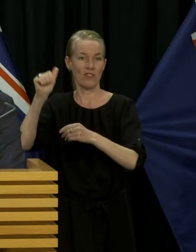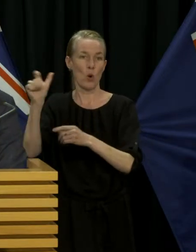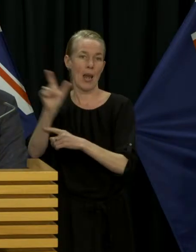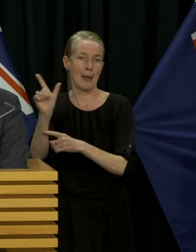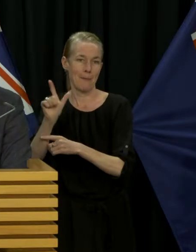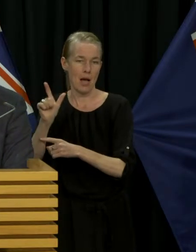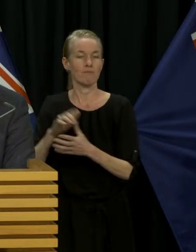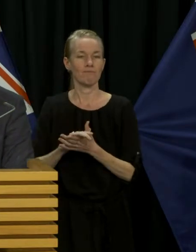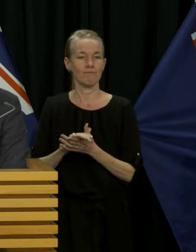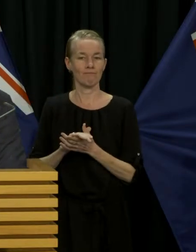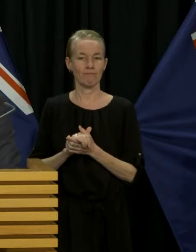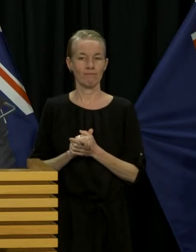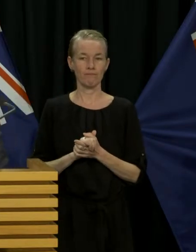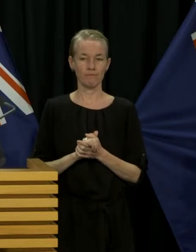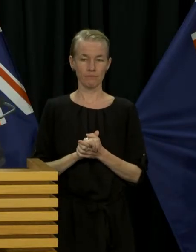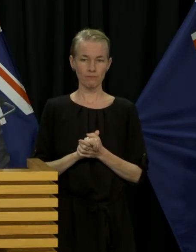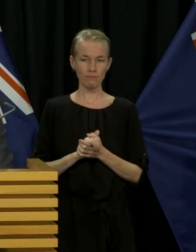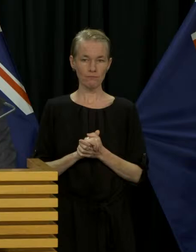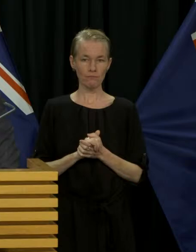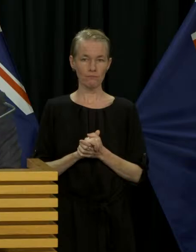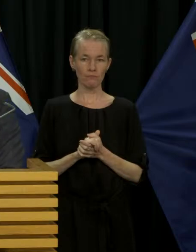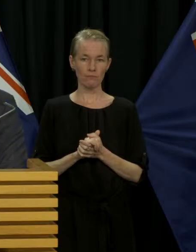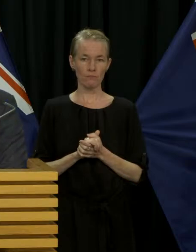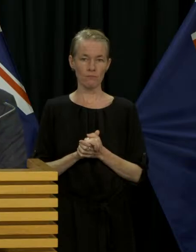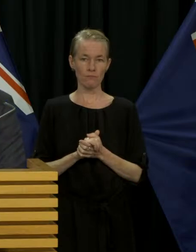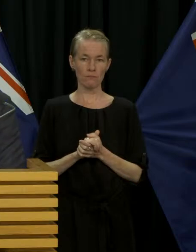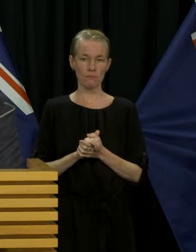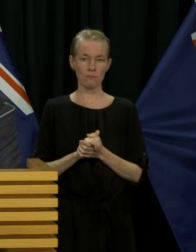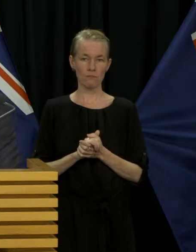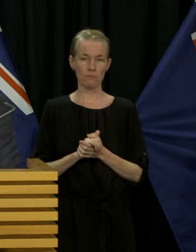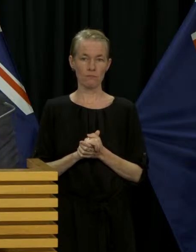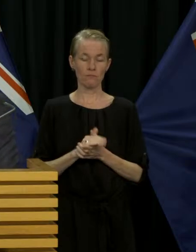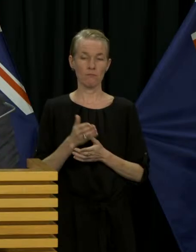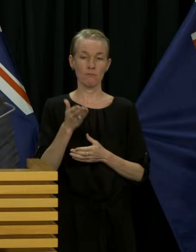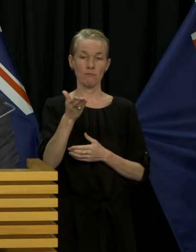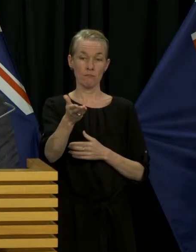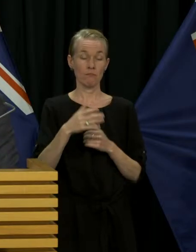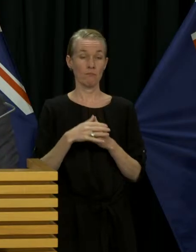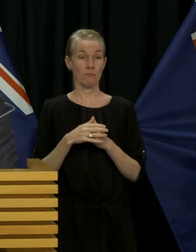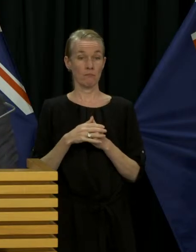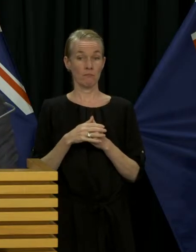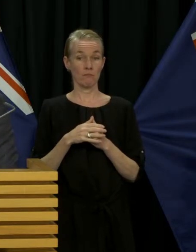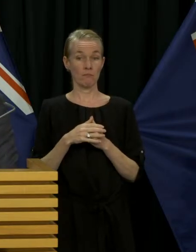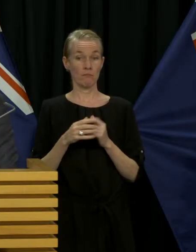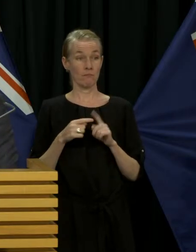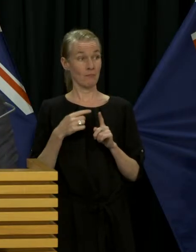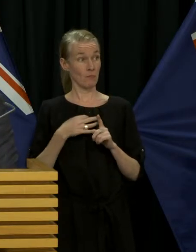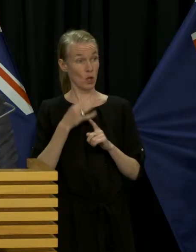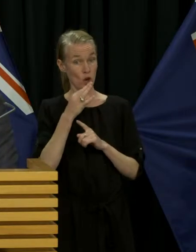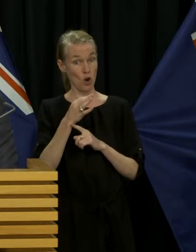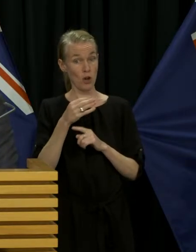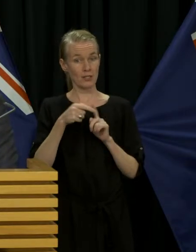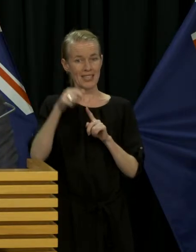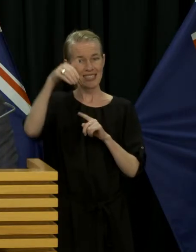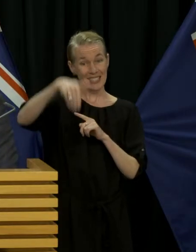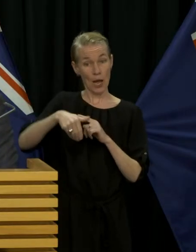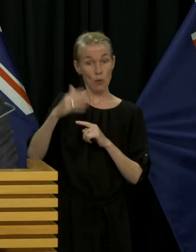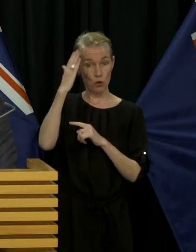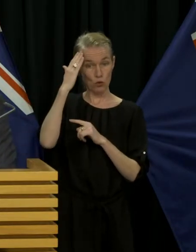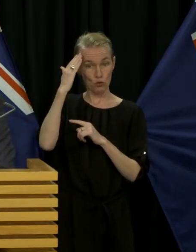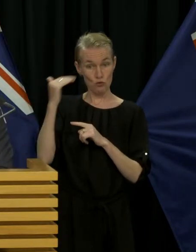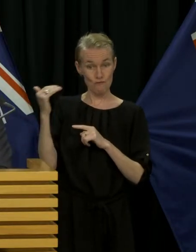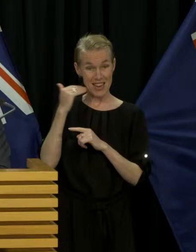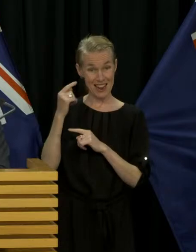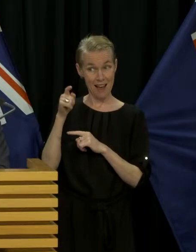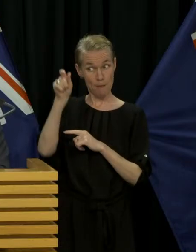case, is there any indication that this person had any contact with someone who had left managed isolation or quarantine in recent months? No, we